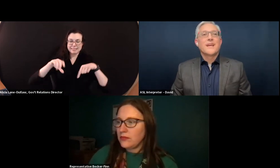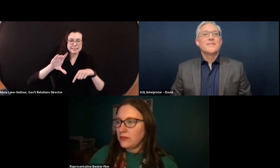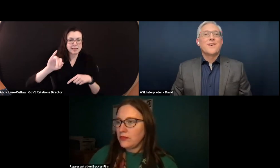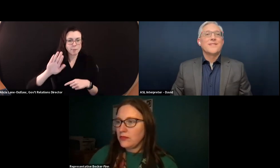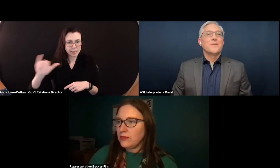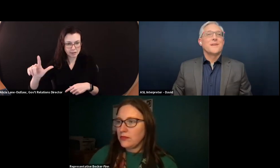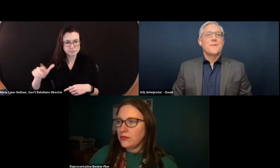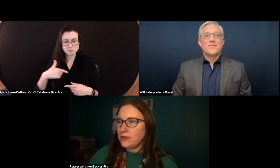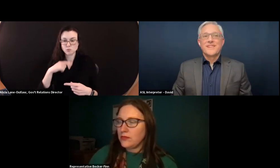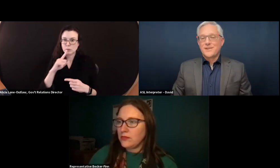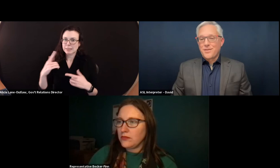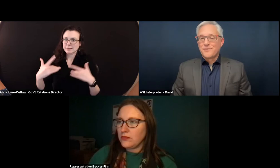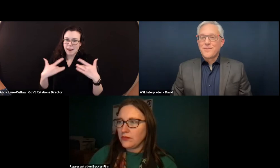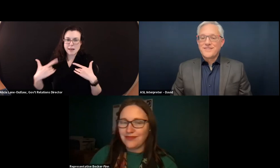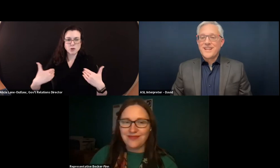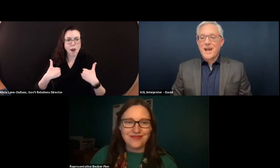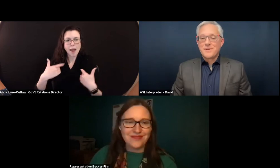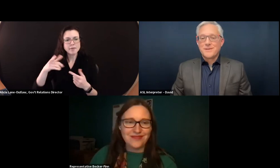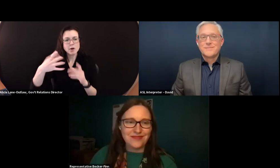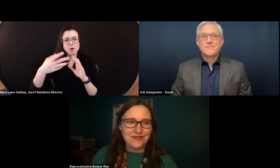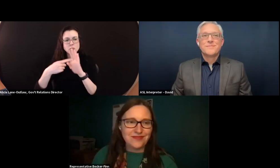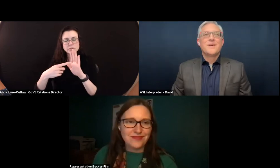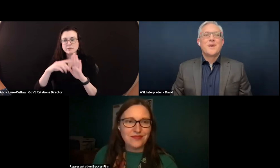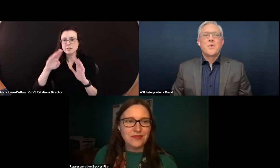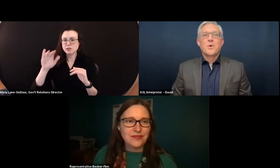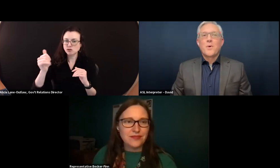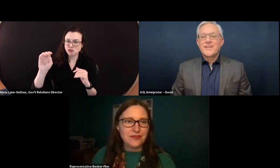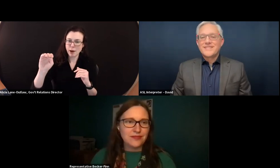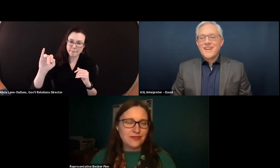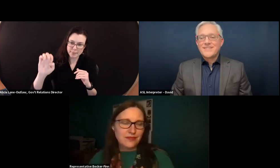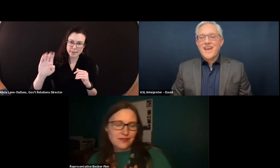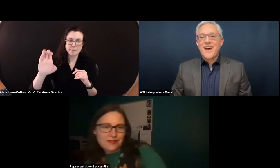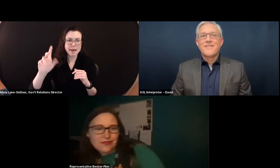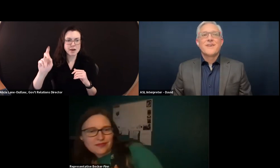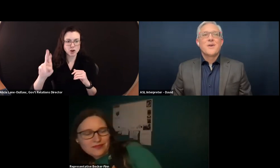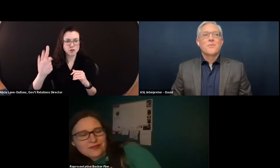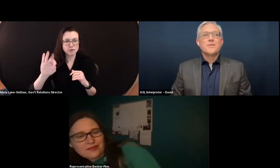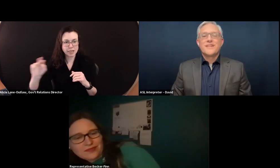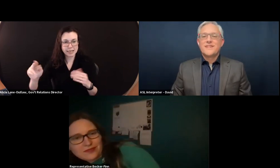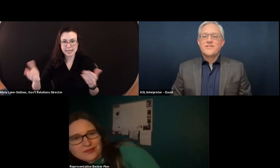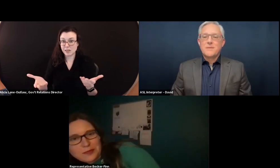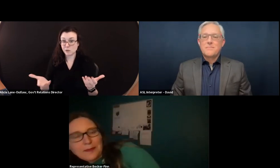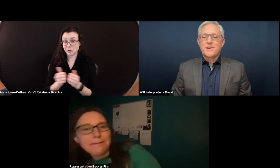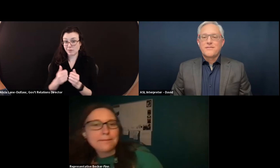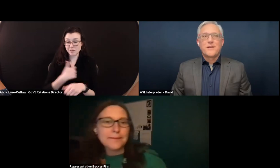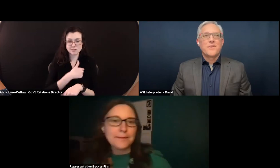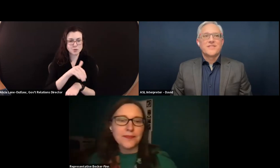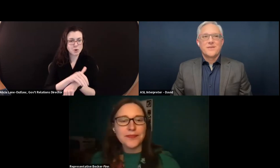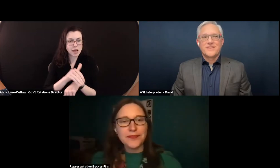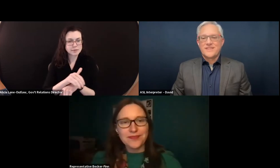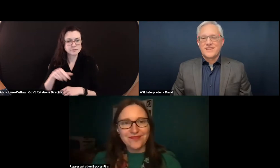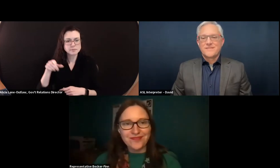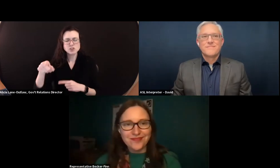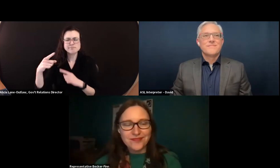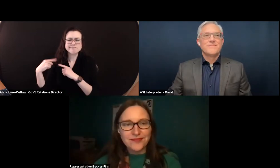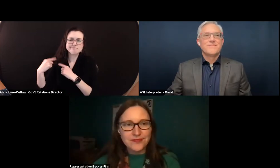I would like to talk a little bit about the lead author for the CDI bill. We're quite excited to have Representative Jamie Becker-Finn with us